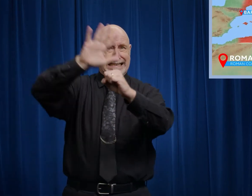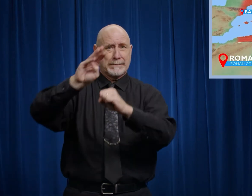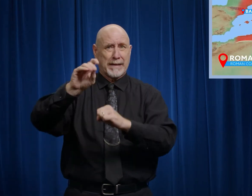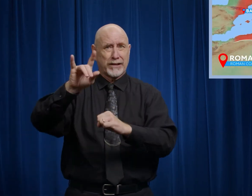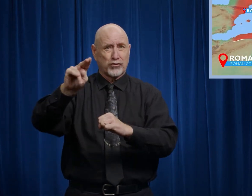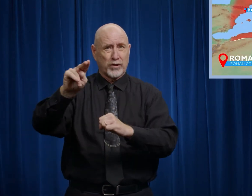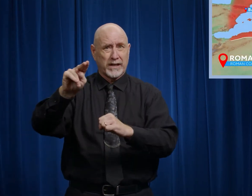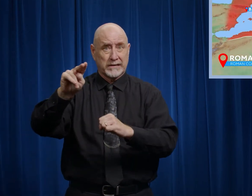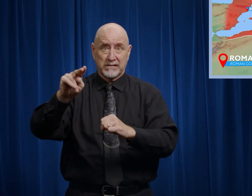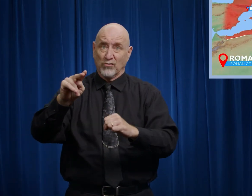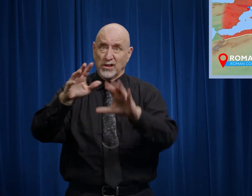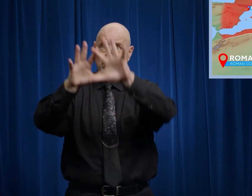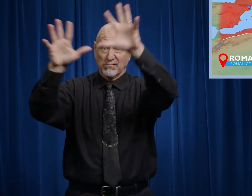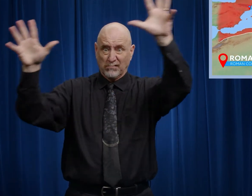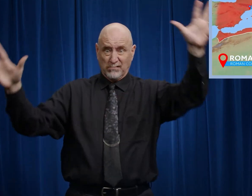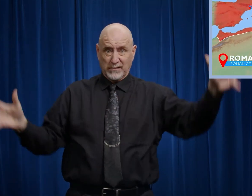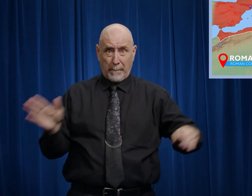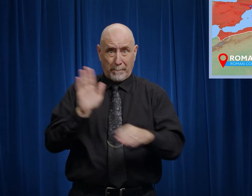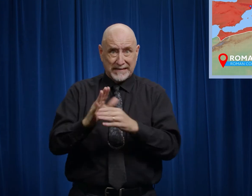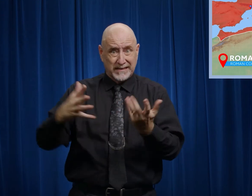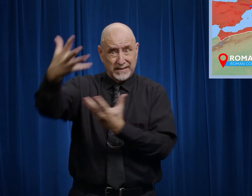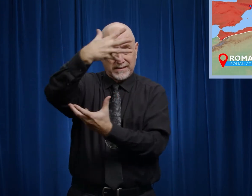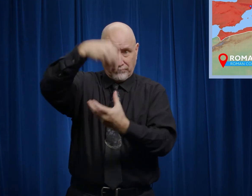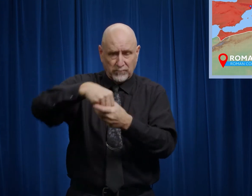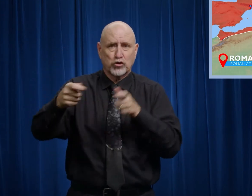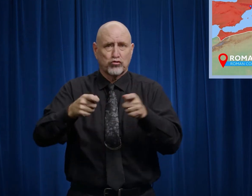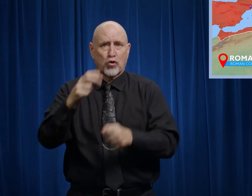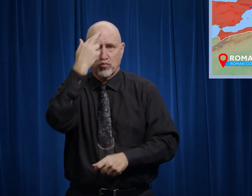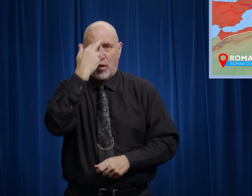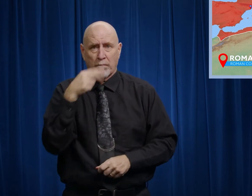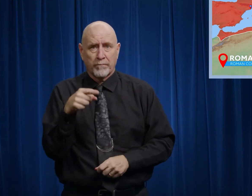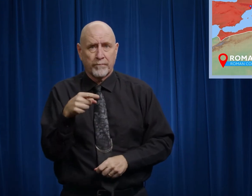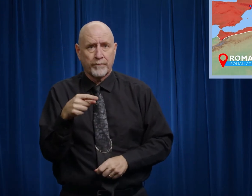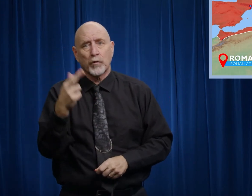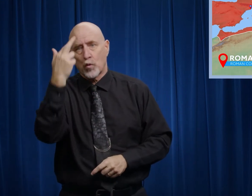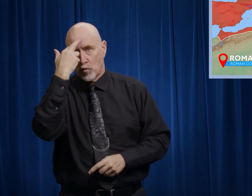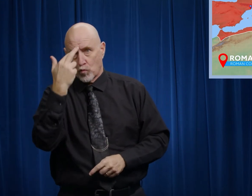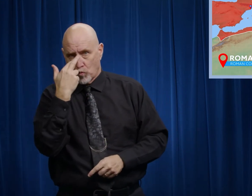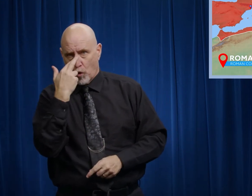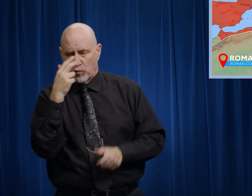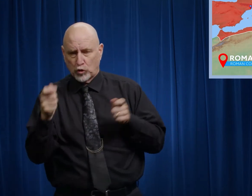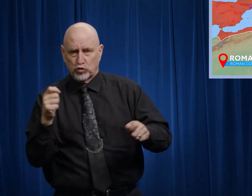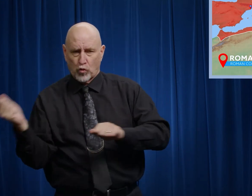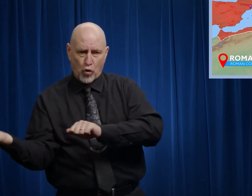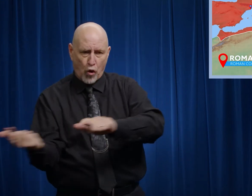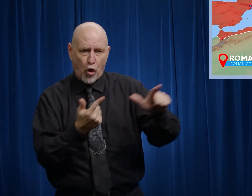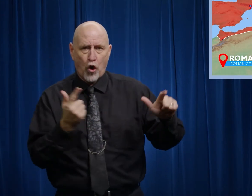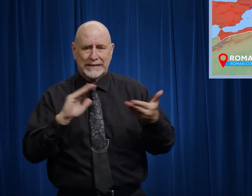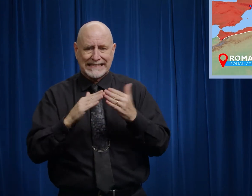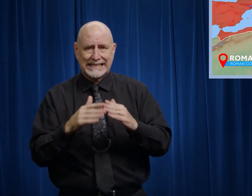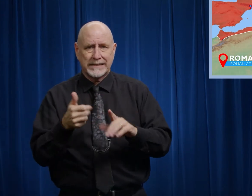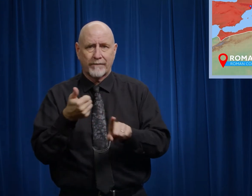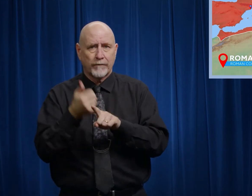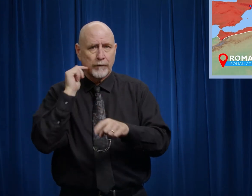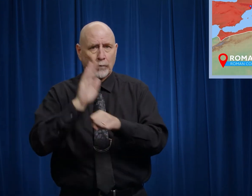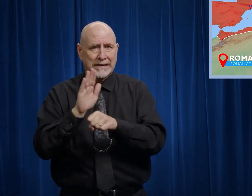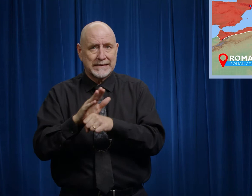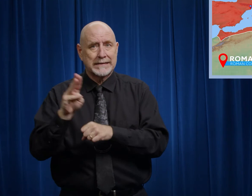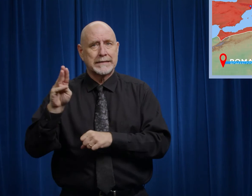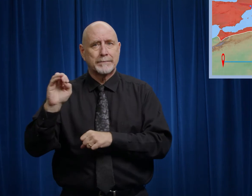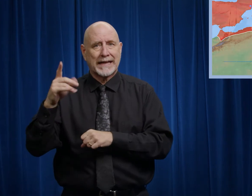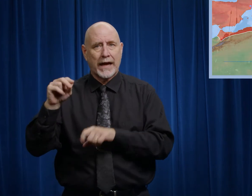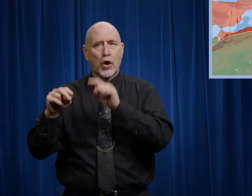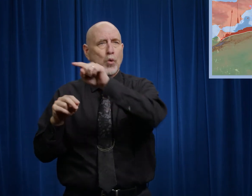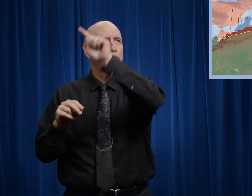world, including much of the commerce and trade. It was Rome that had control of the trade cities